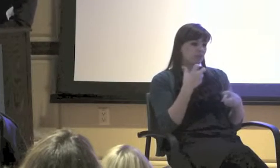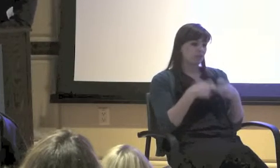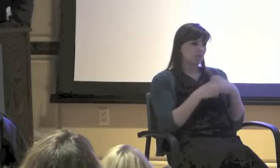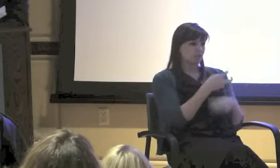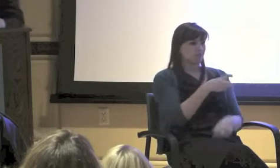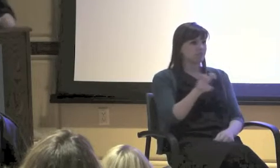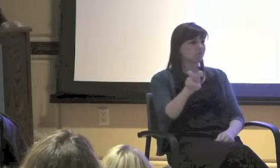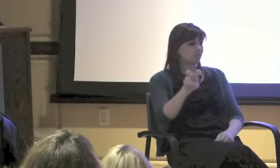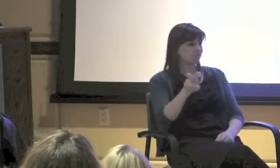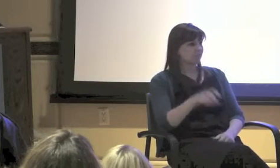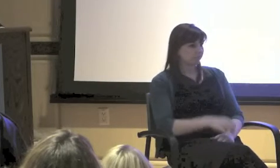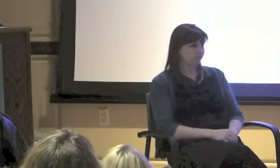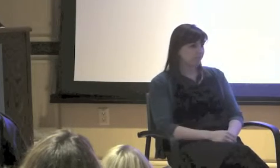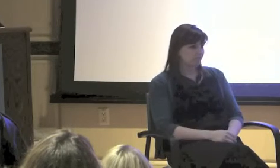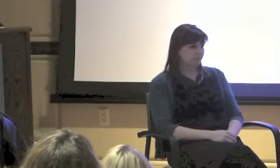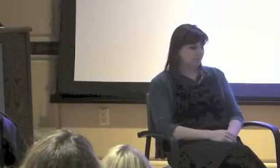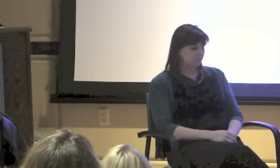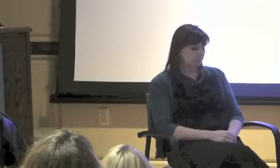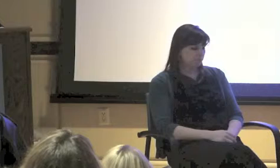challenge.